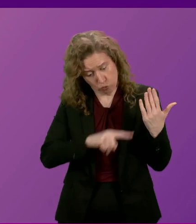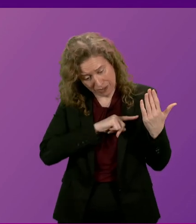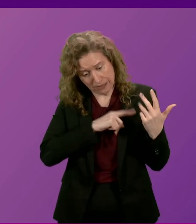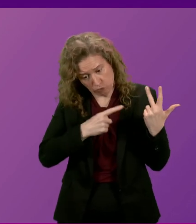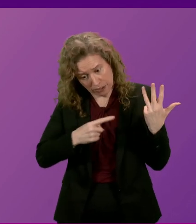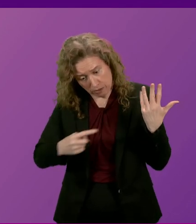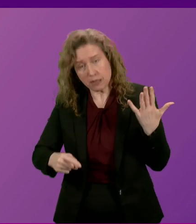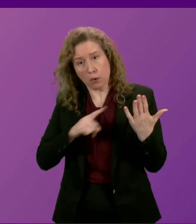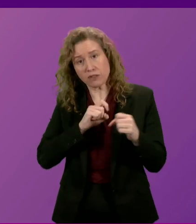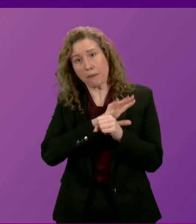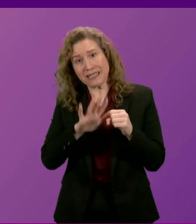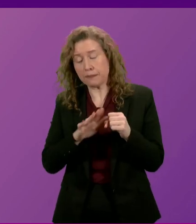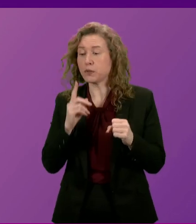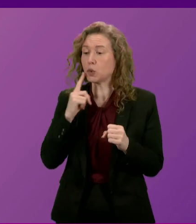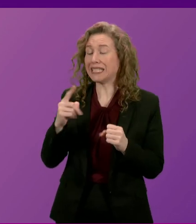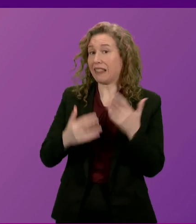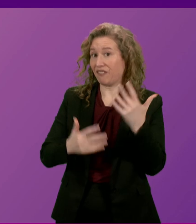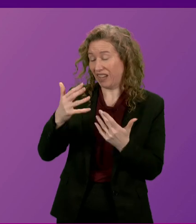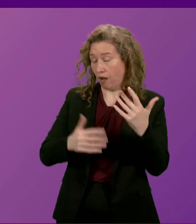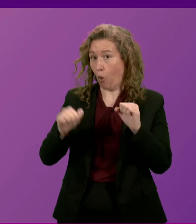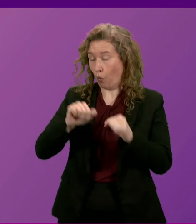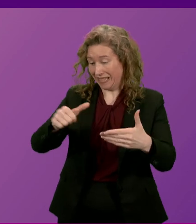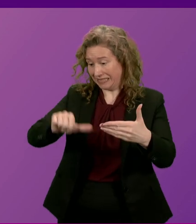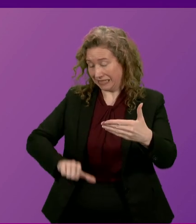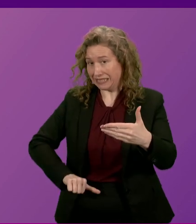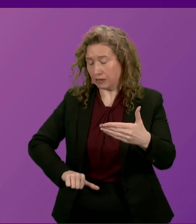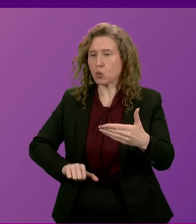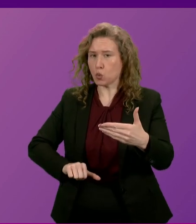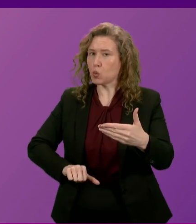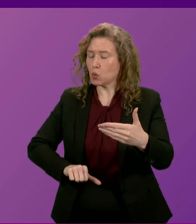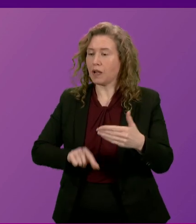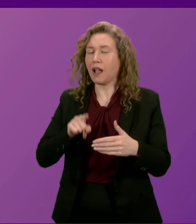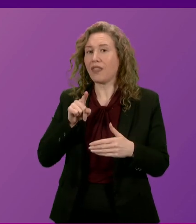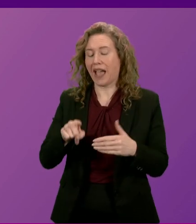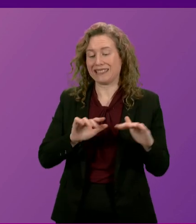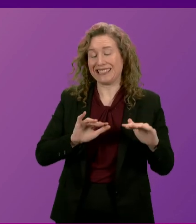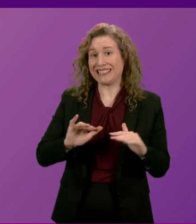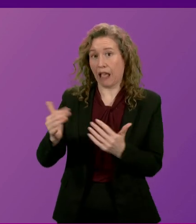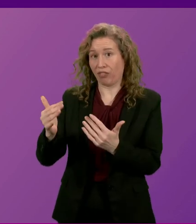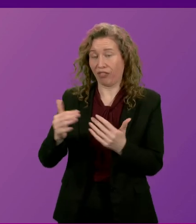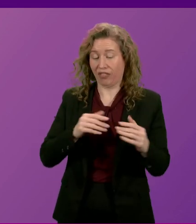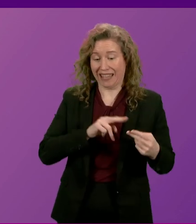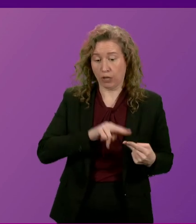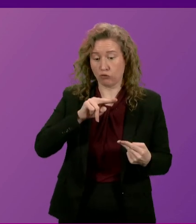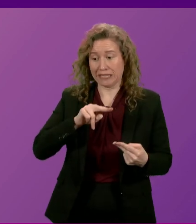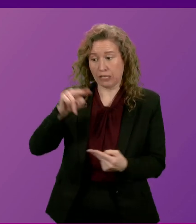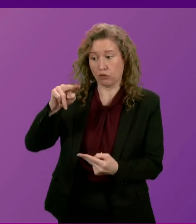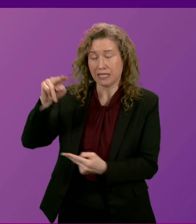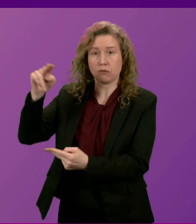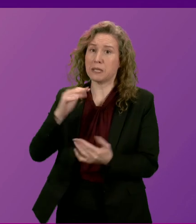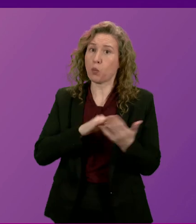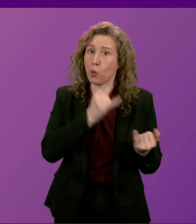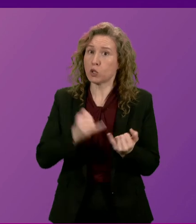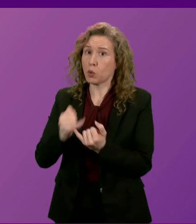figures on waiting times, those figures that I just put on the record were the 10th quarterly increase in a row, and they